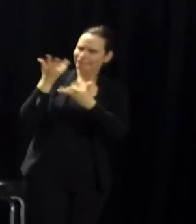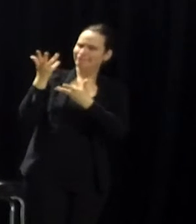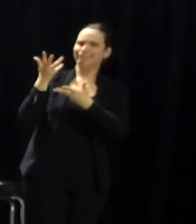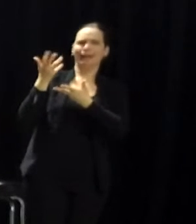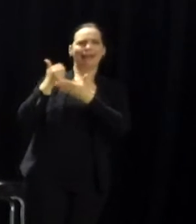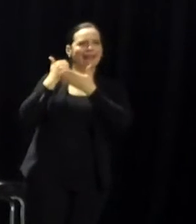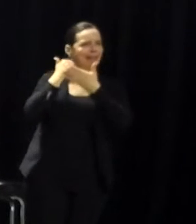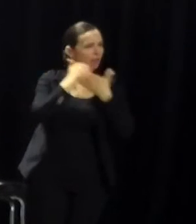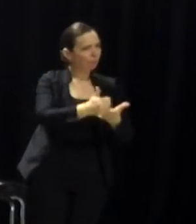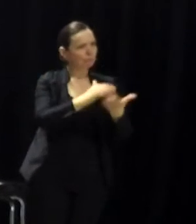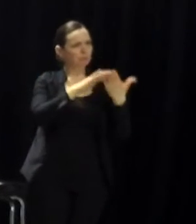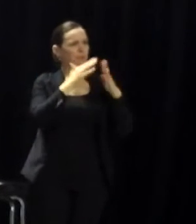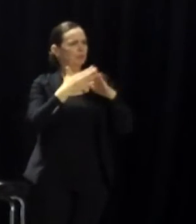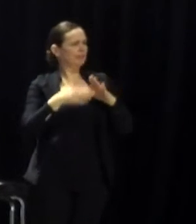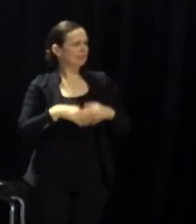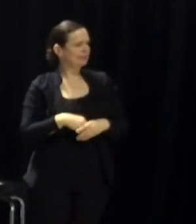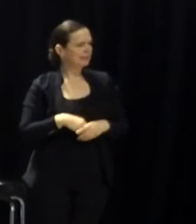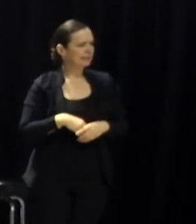at Syracuse University, right?